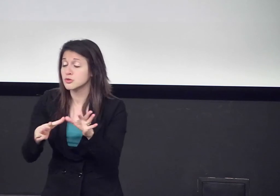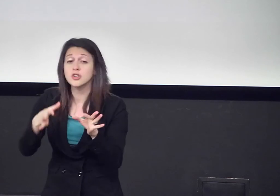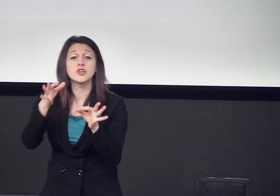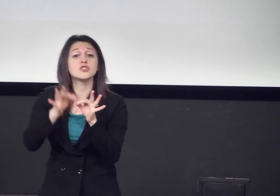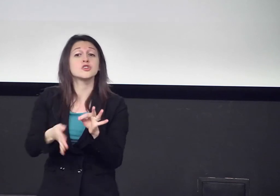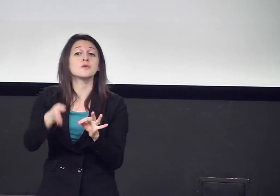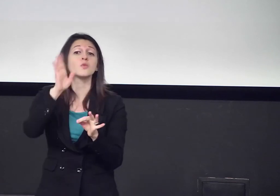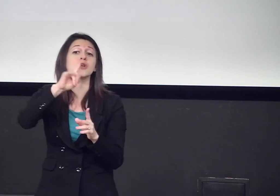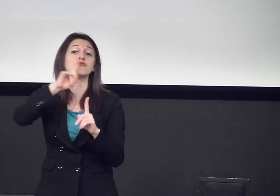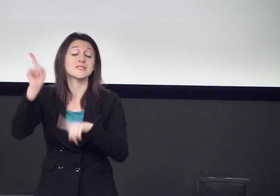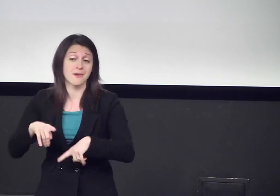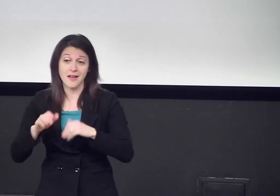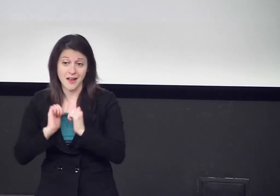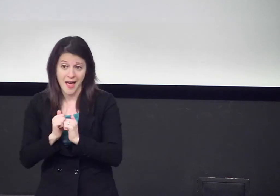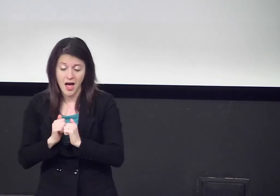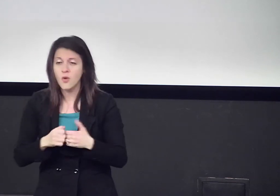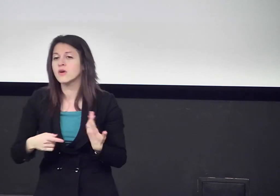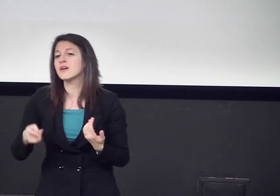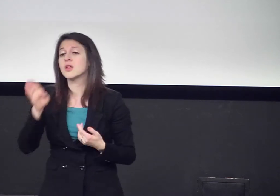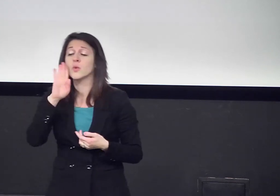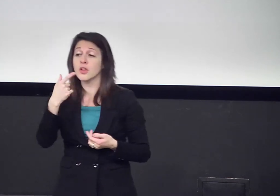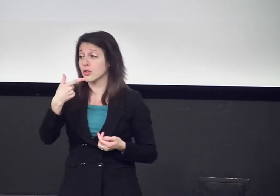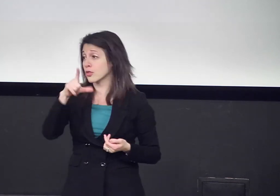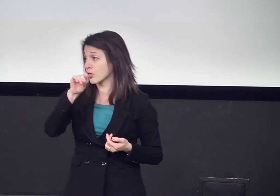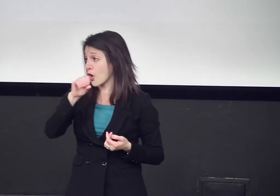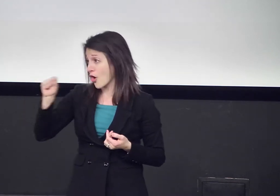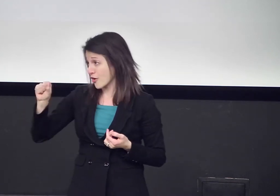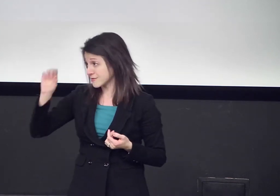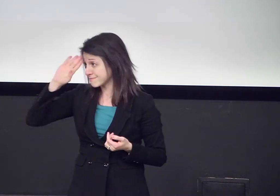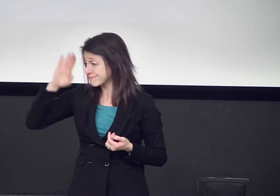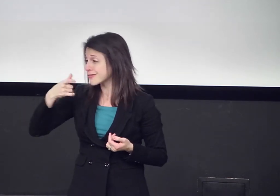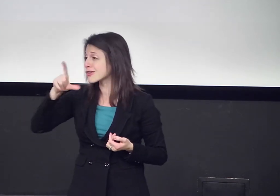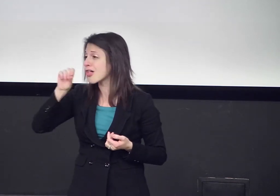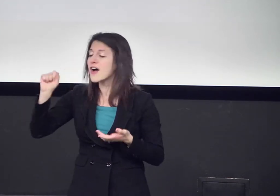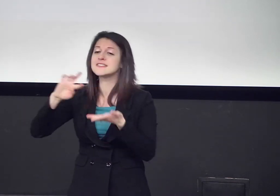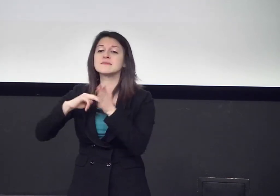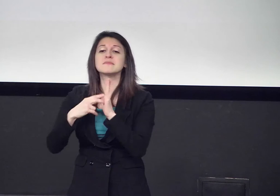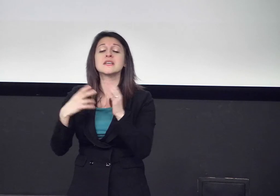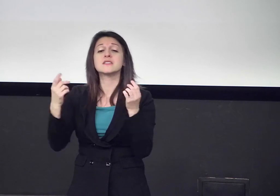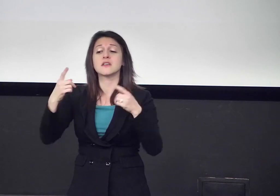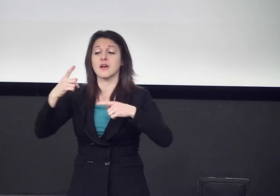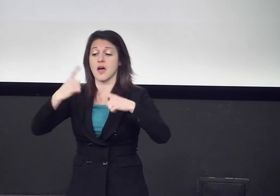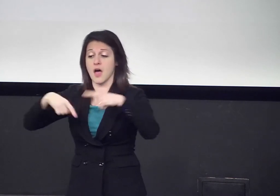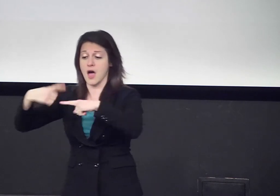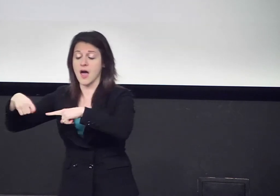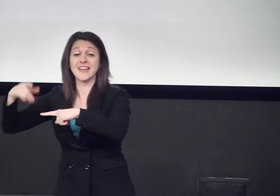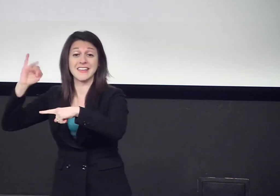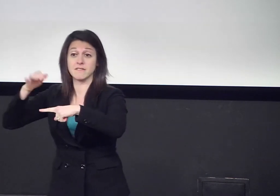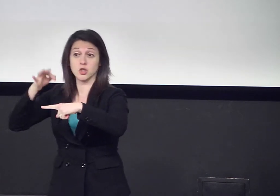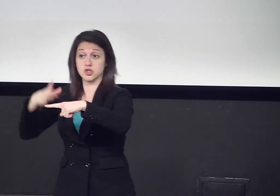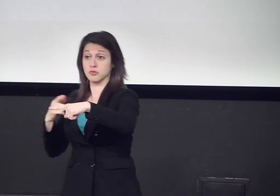interpreter, you're lousy. And in that situation, the interpreter said that they would gloss the interpretation, which means